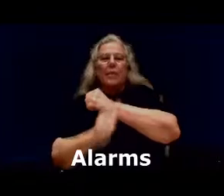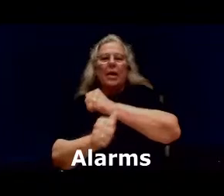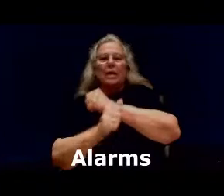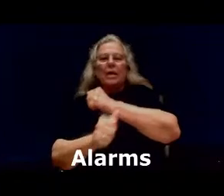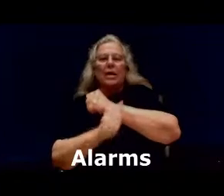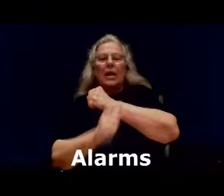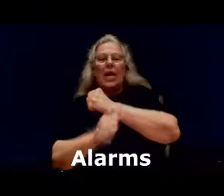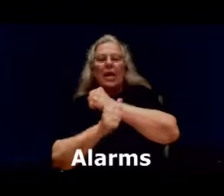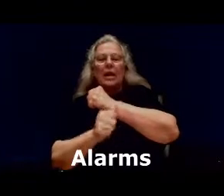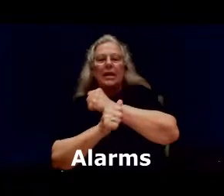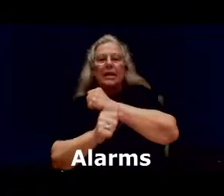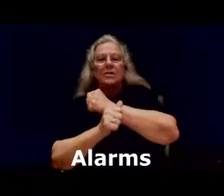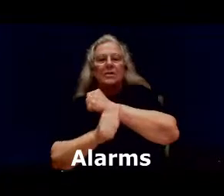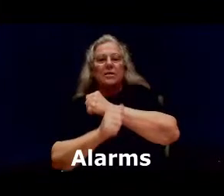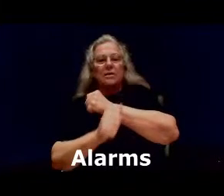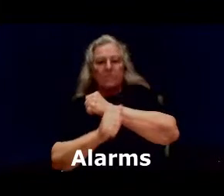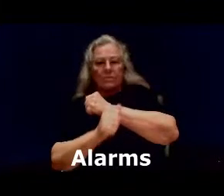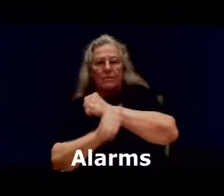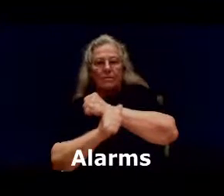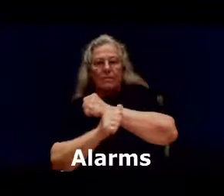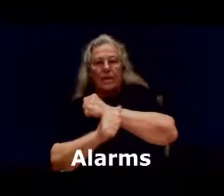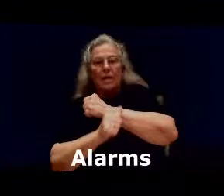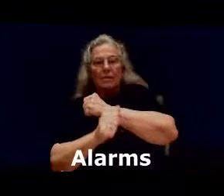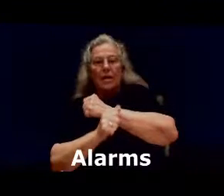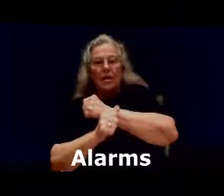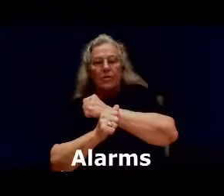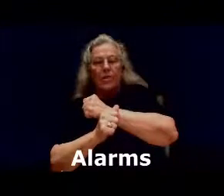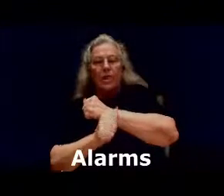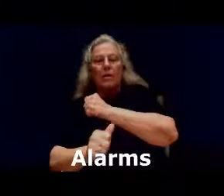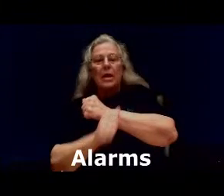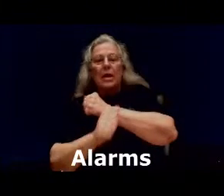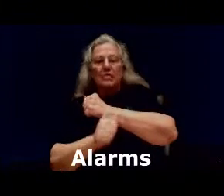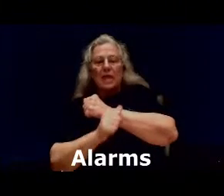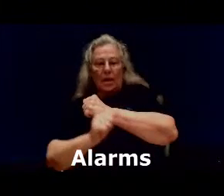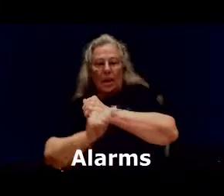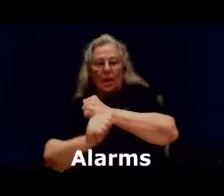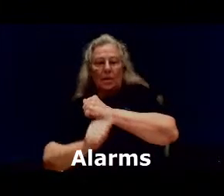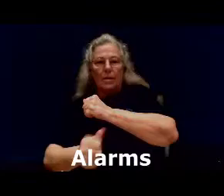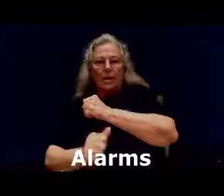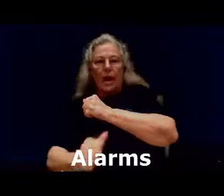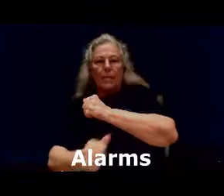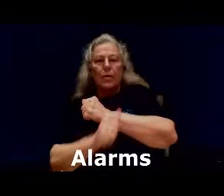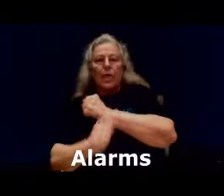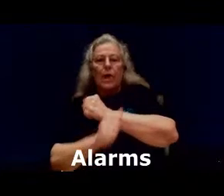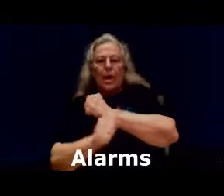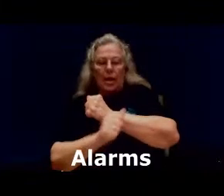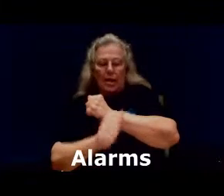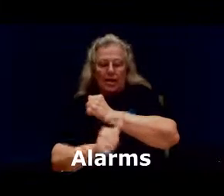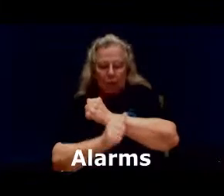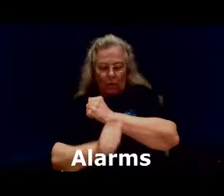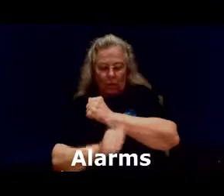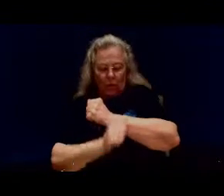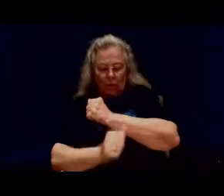bell clanging against the outside of the bell. It's that clapper. So,